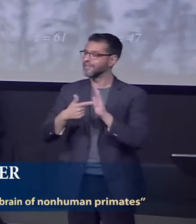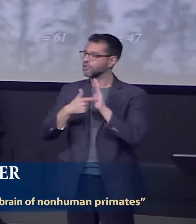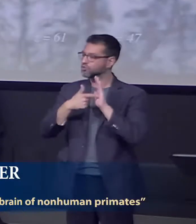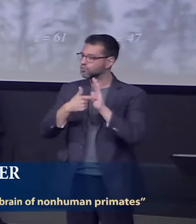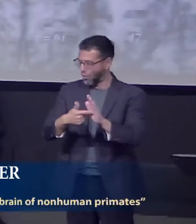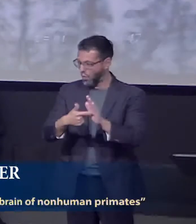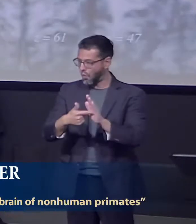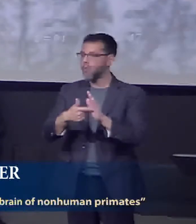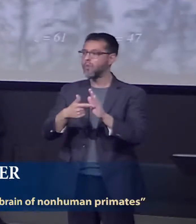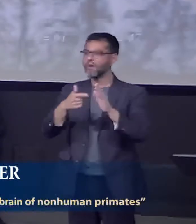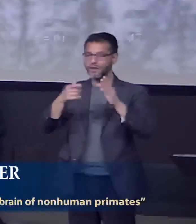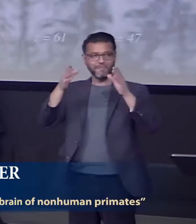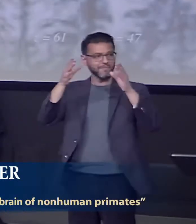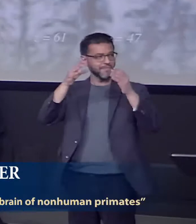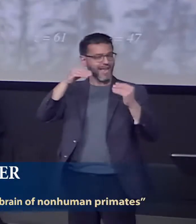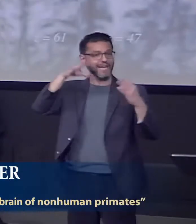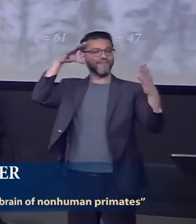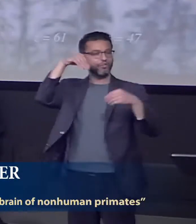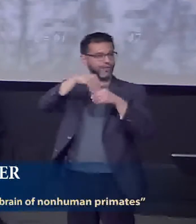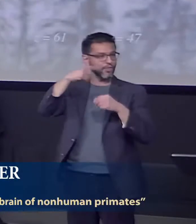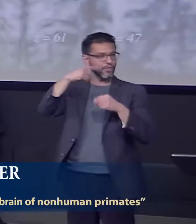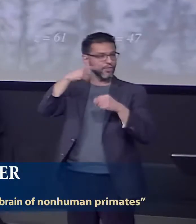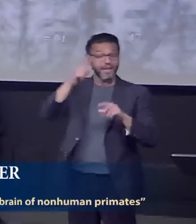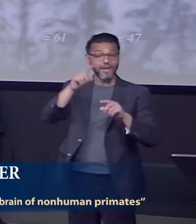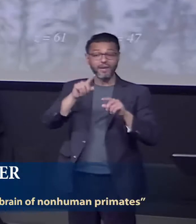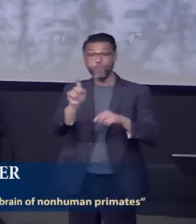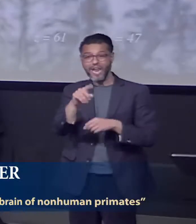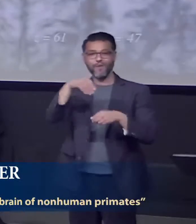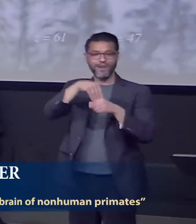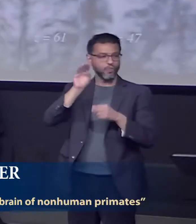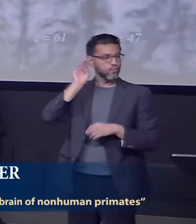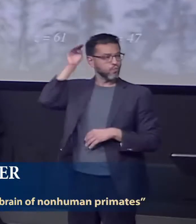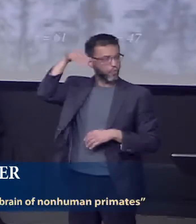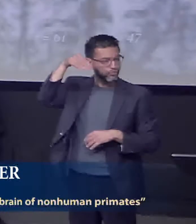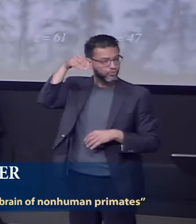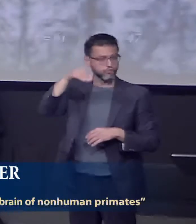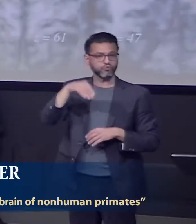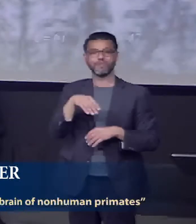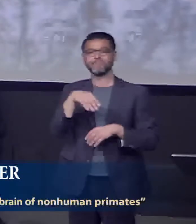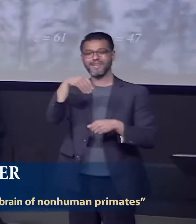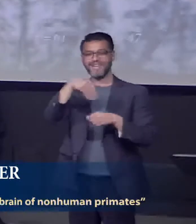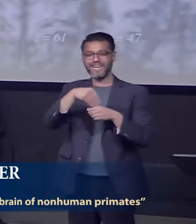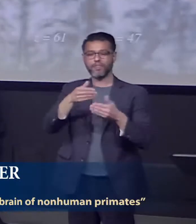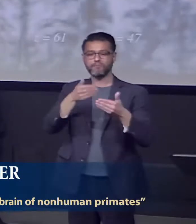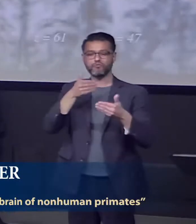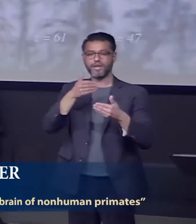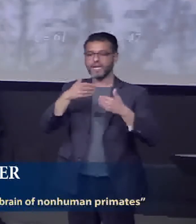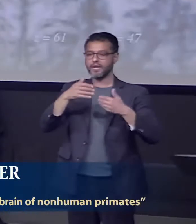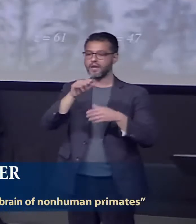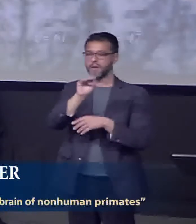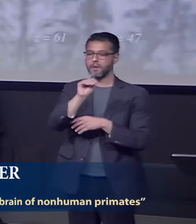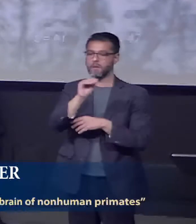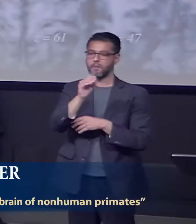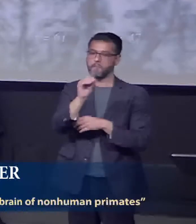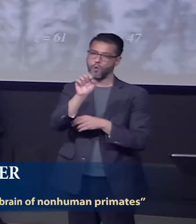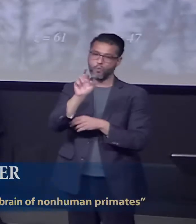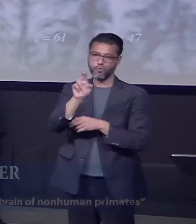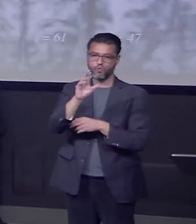where was the activation? It was in the dorsal stream, it was in the premotor cortex and in part of the prefrontal